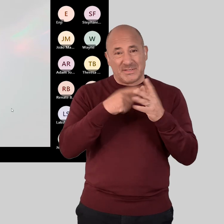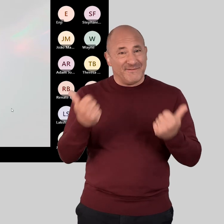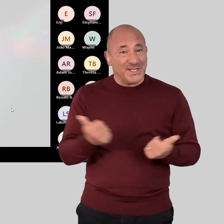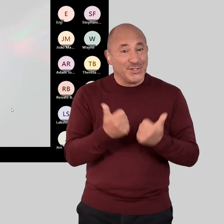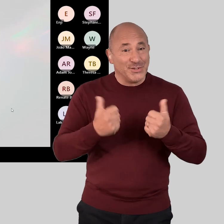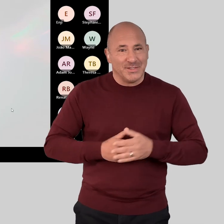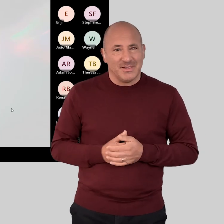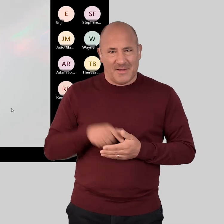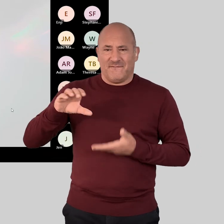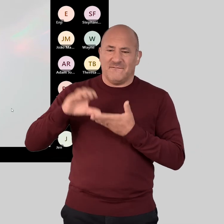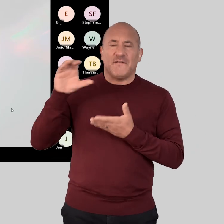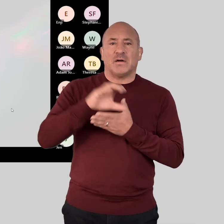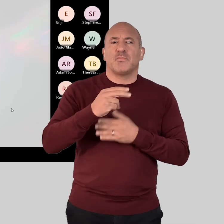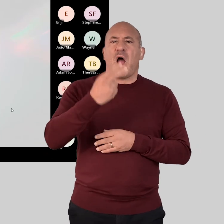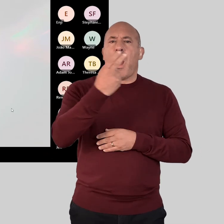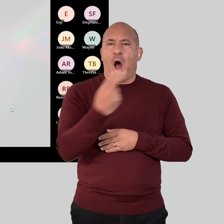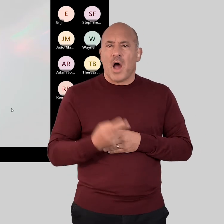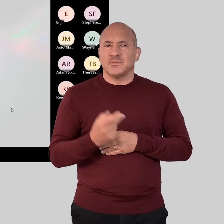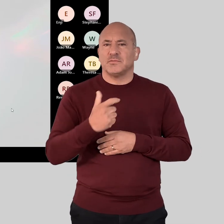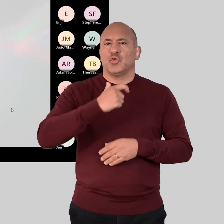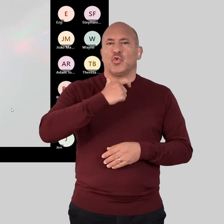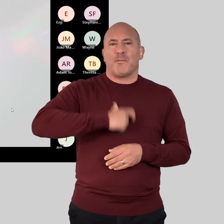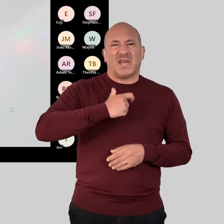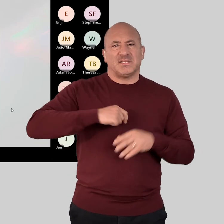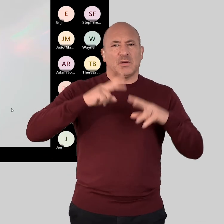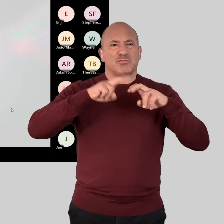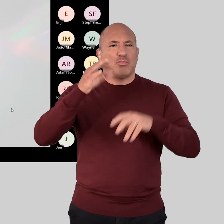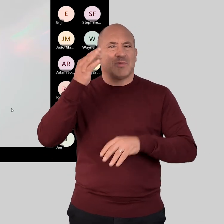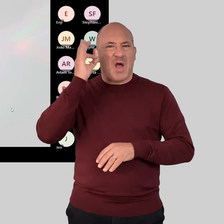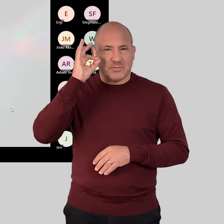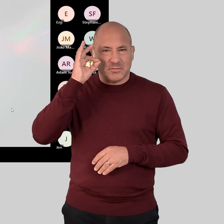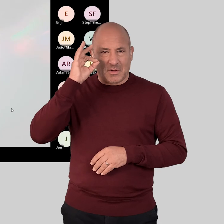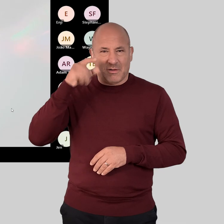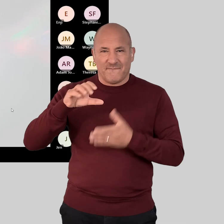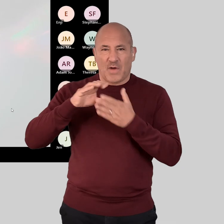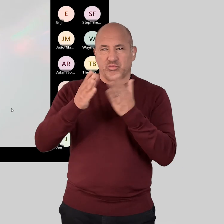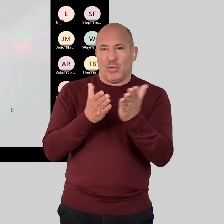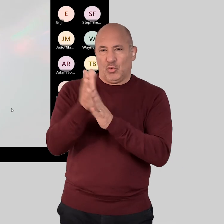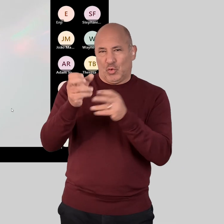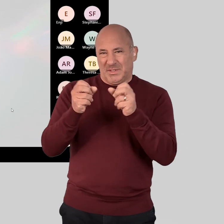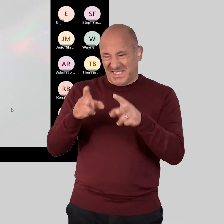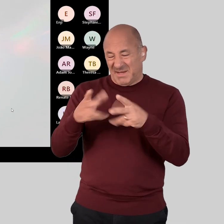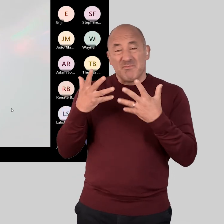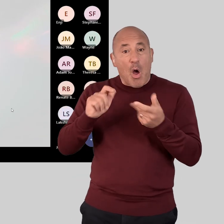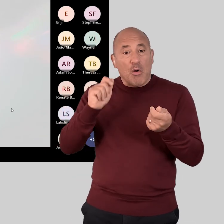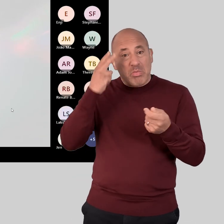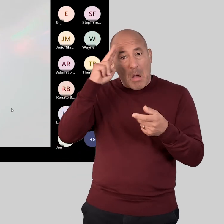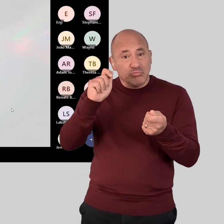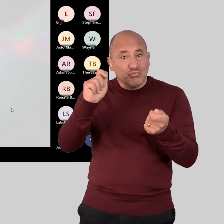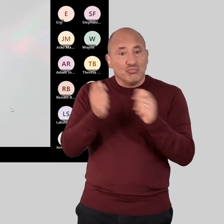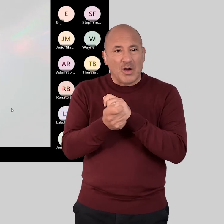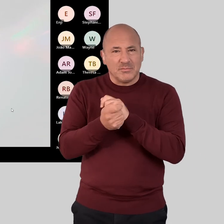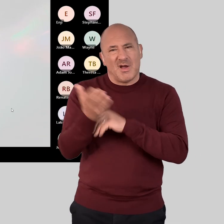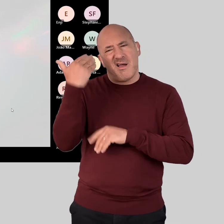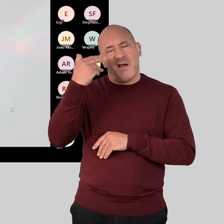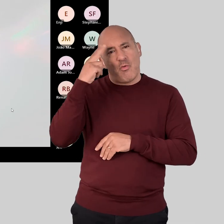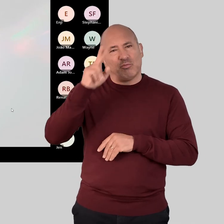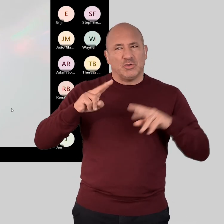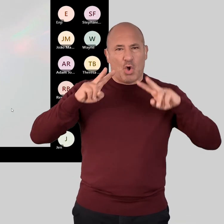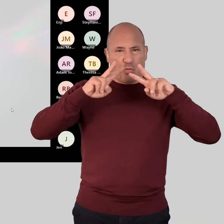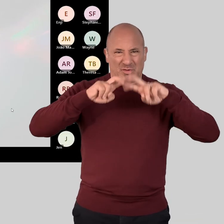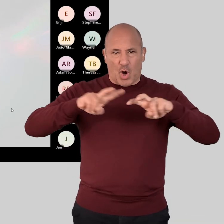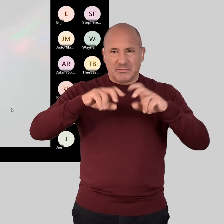head towards the end of the project. It's funded by the Arts and Humanities Research Council. It's funded through a scheme, it's actually changed